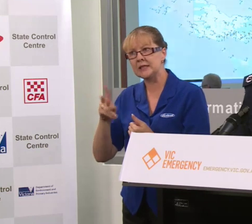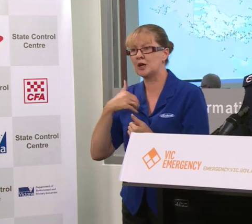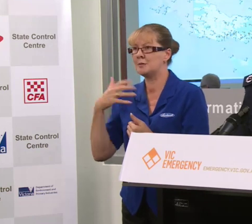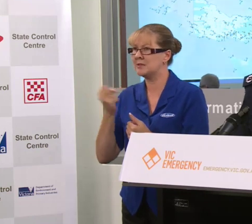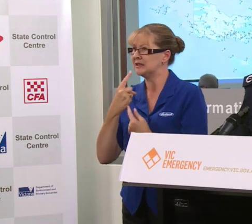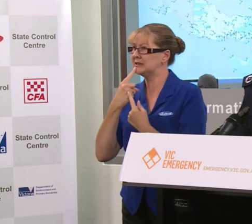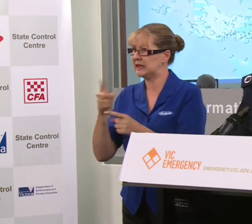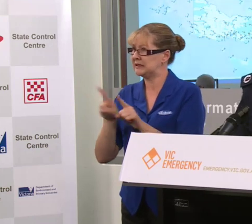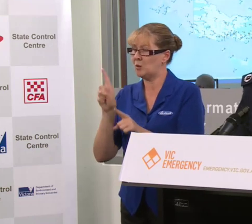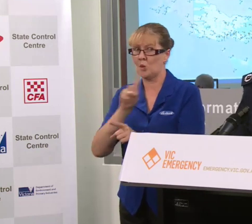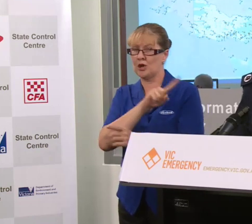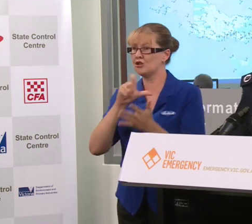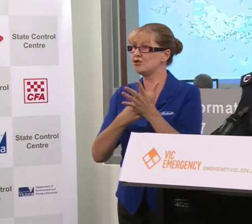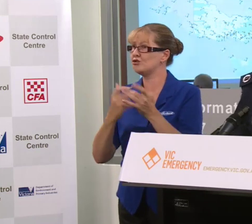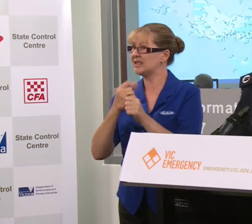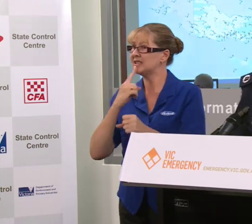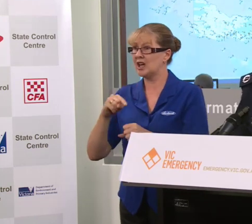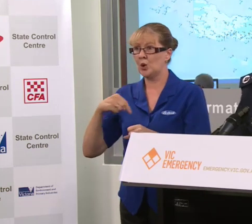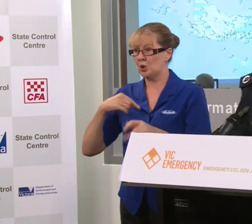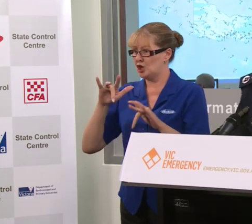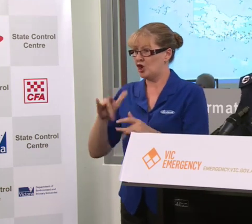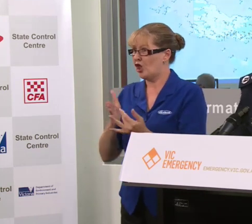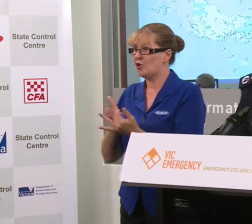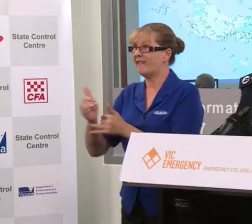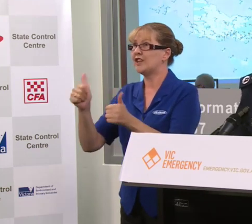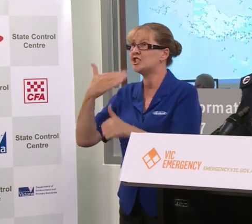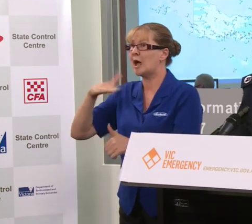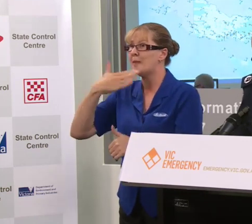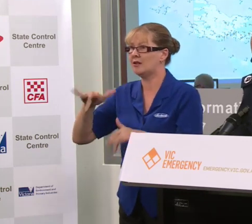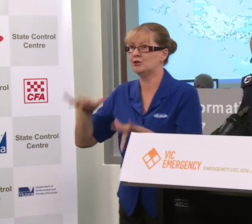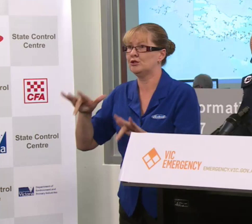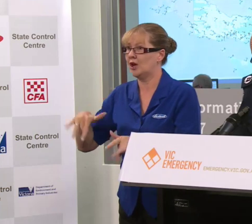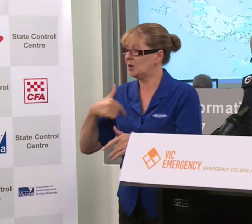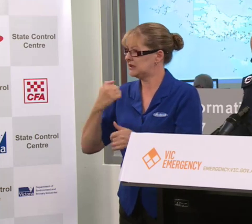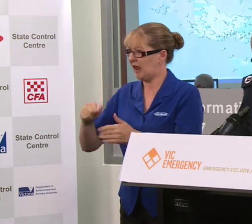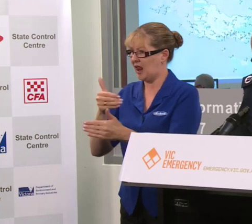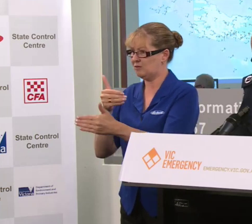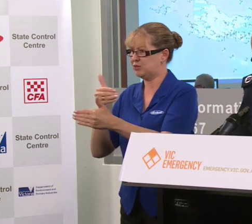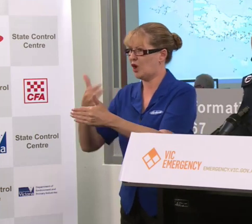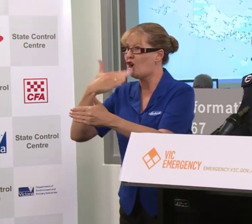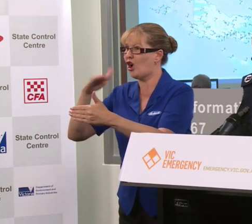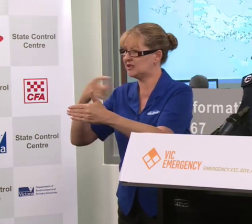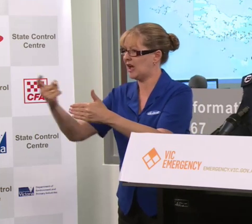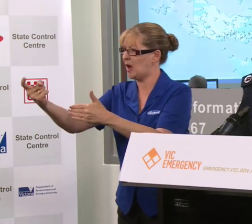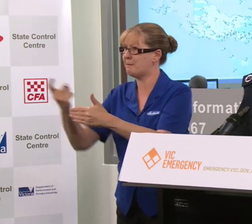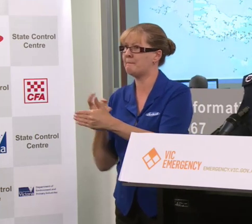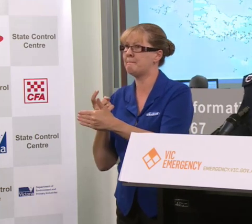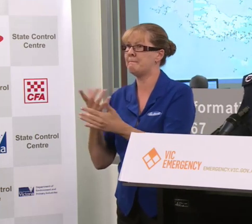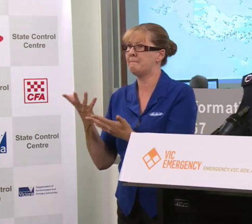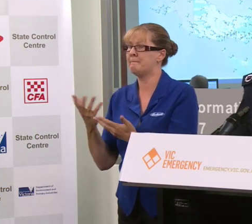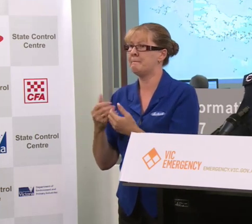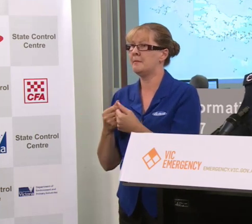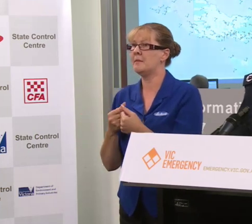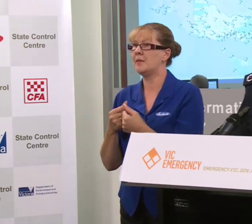Craig's warning that we're only halfway through this summer period. We've still got a long, long way to go. We've got